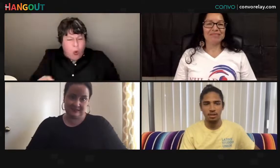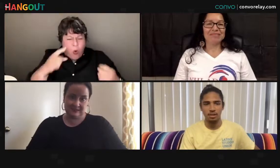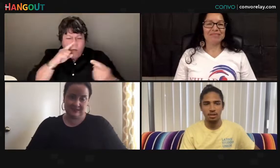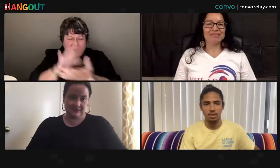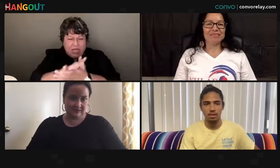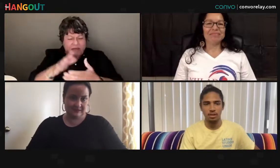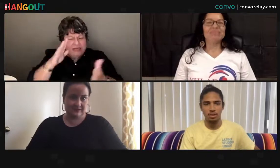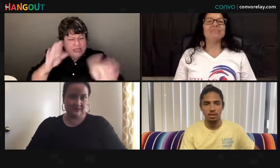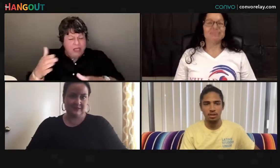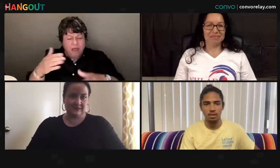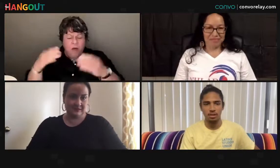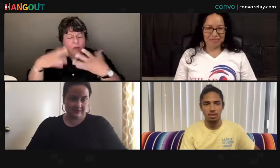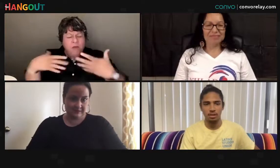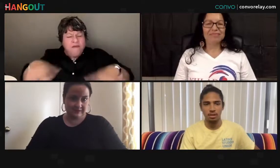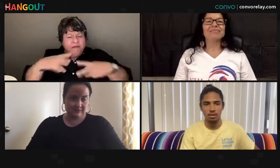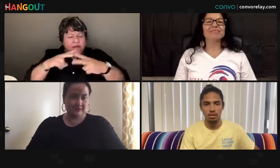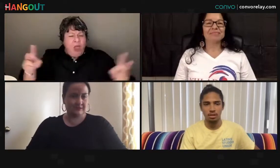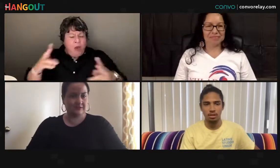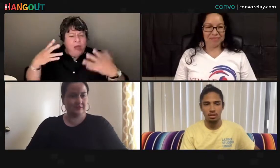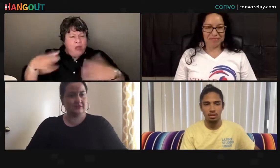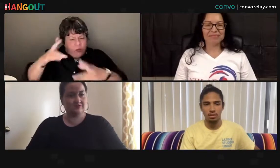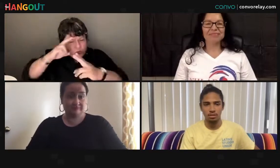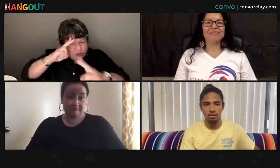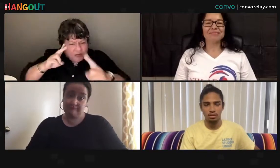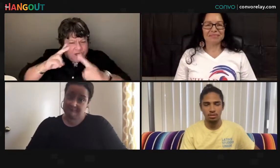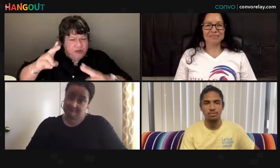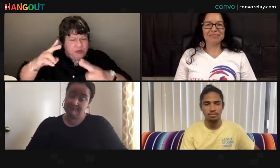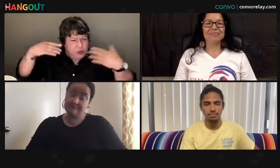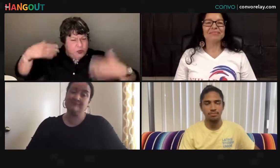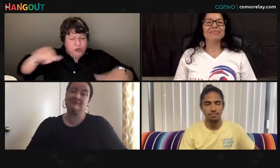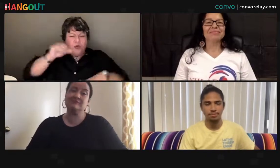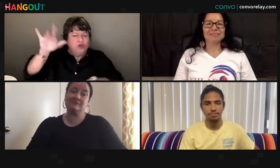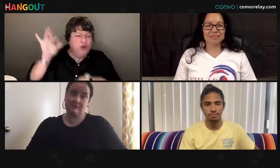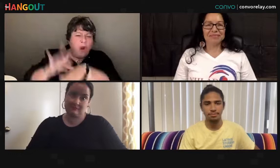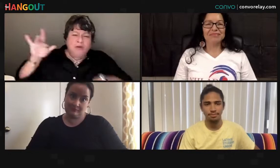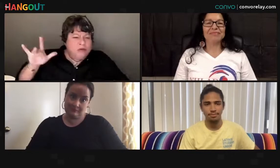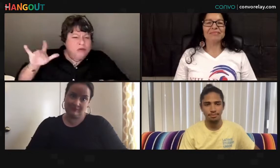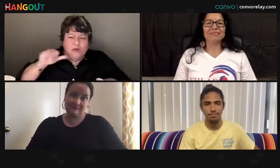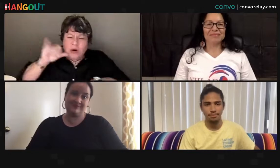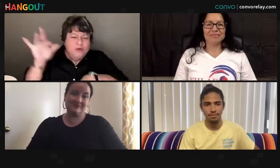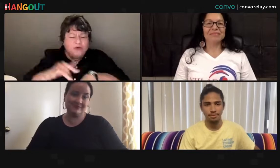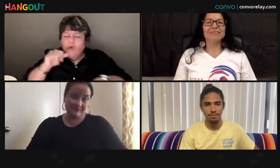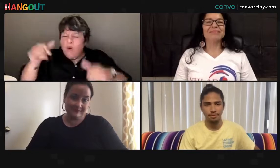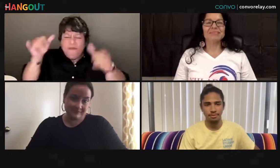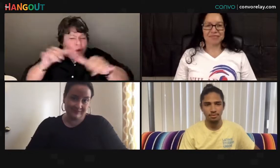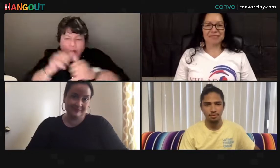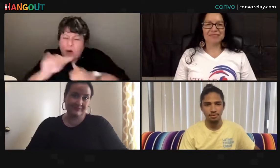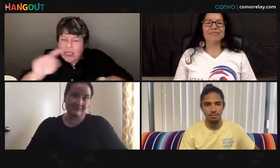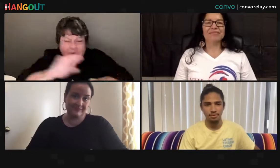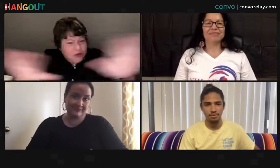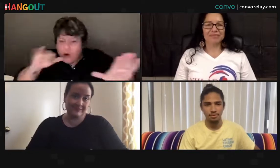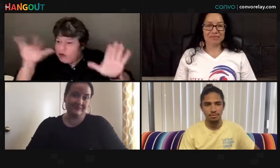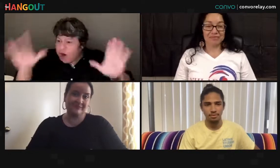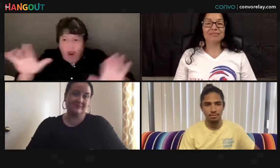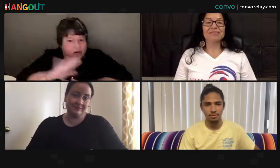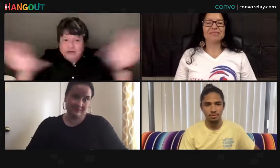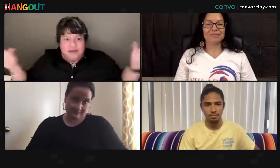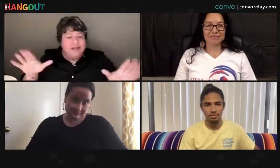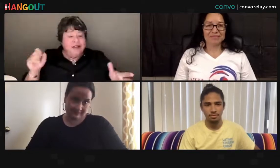it, so keep it separated. And we believe that Day of the Dead is it's such a space where we honor people who have passed that